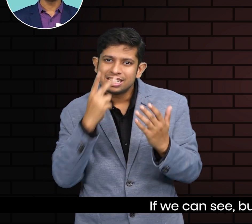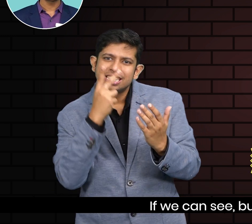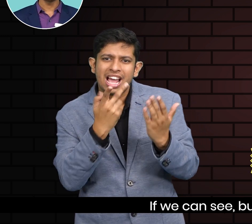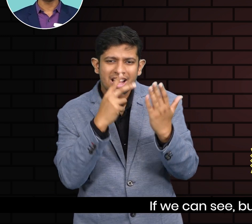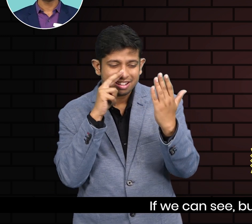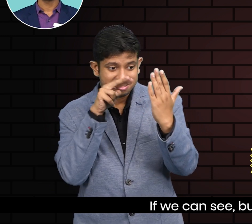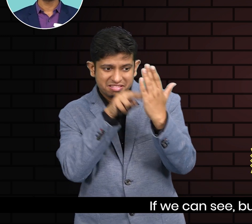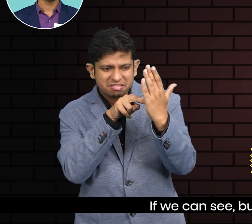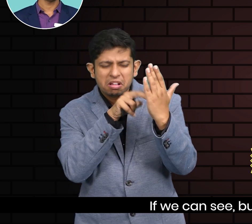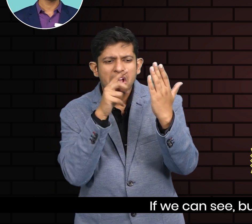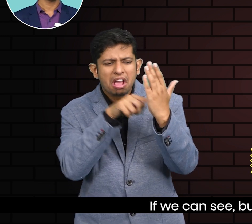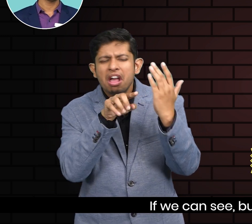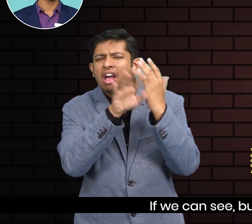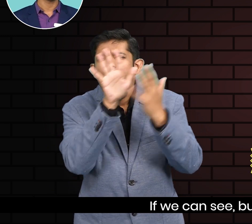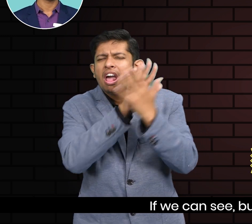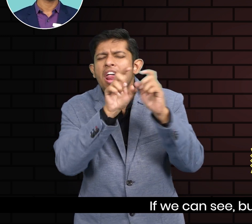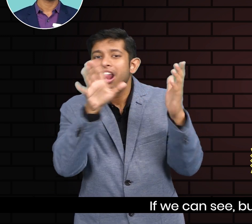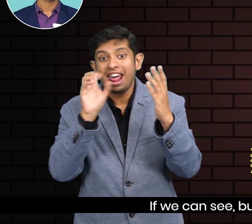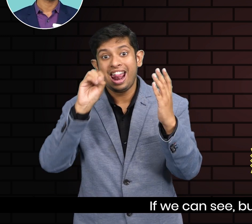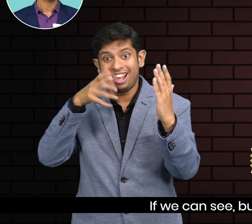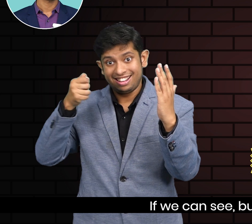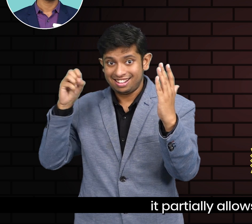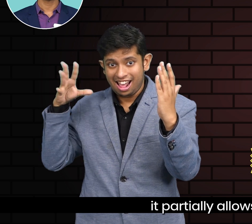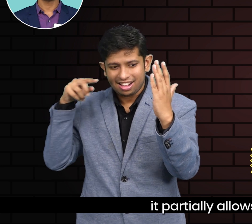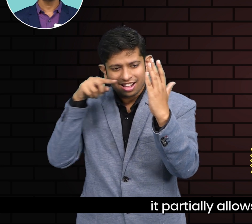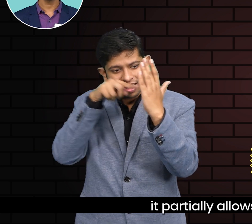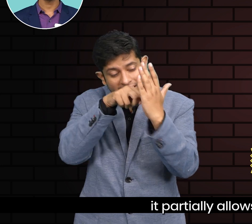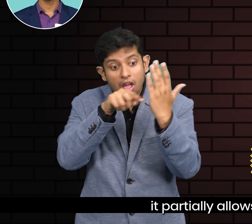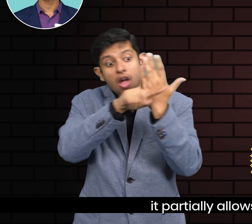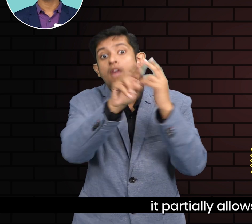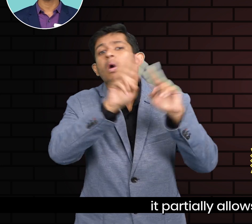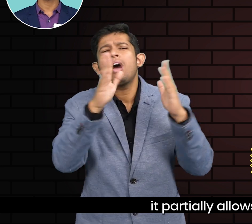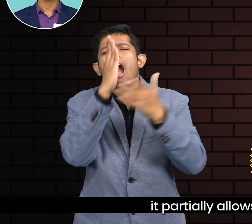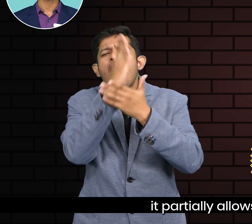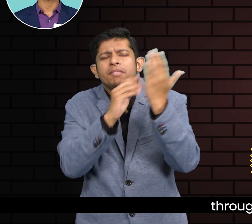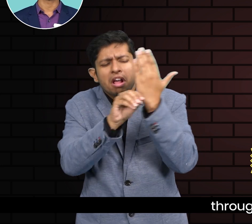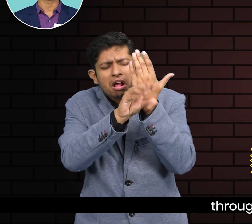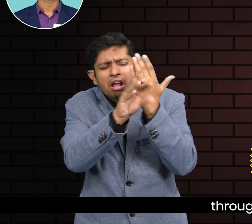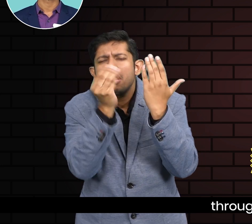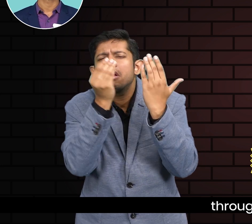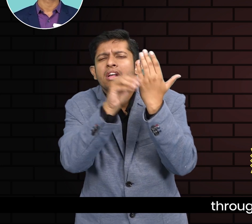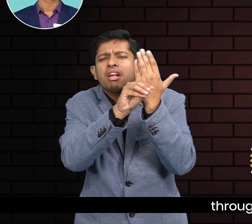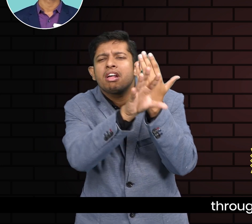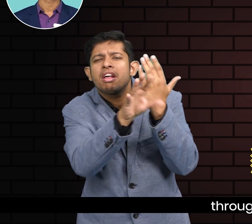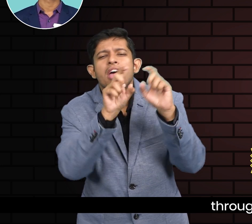If we can see, but not very clearly, it partially allows the light to pass through them.